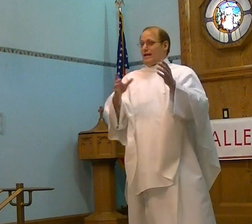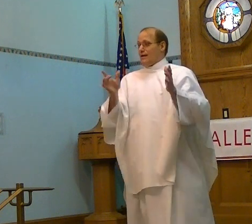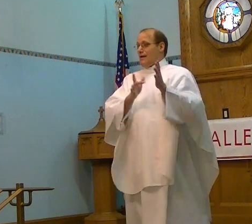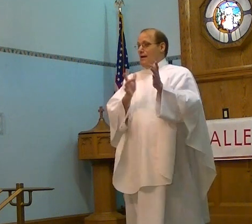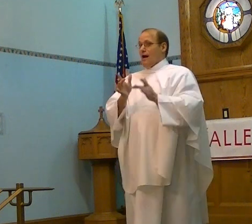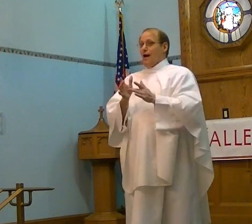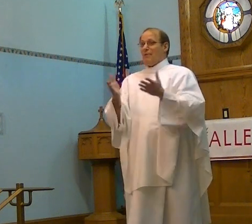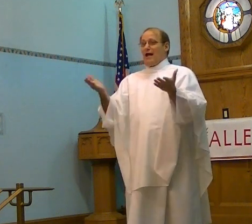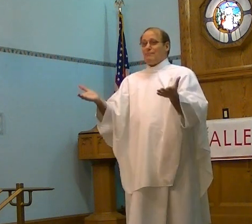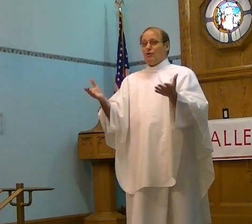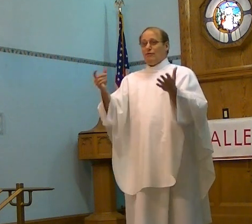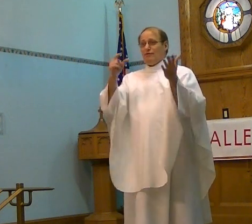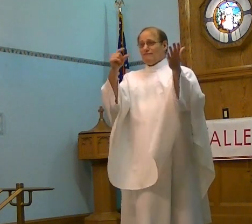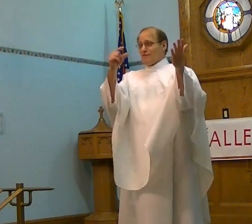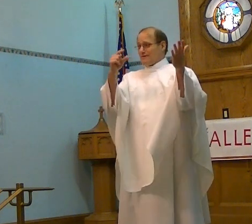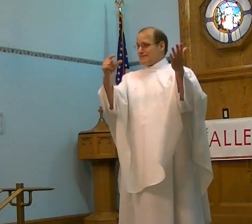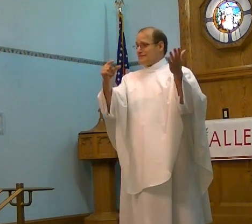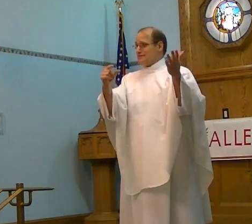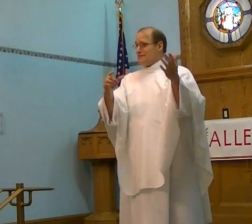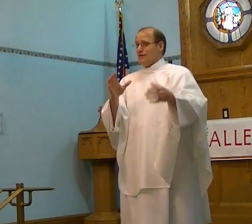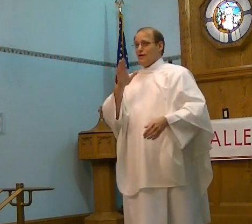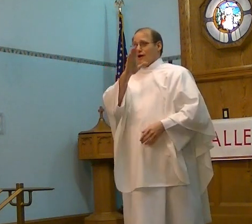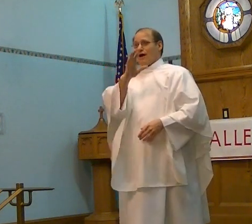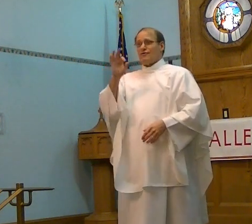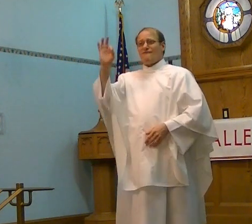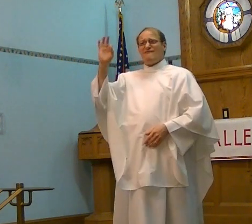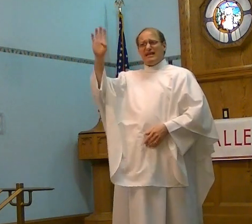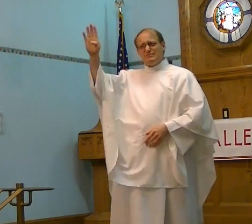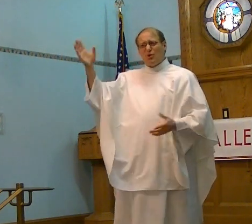a Bible verse on her Facebook.